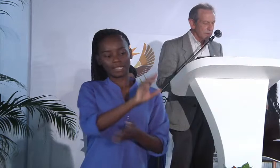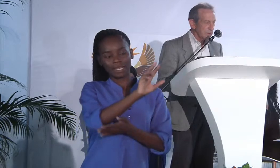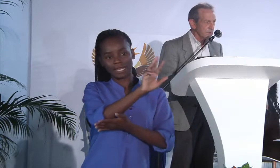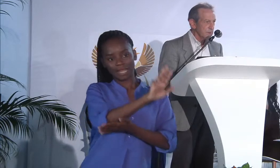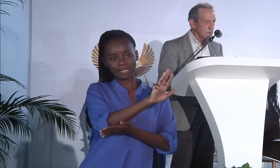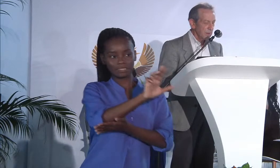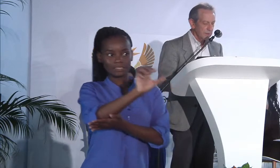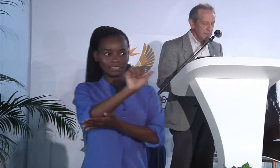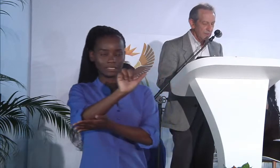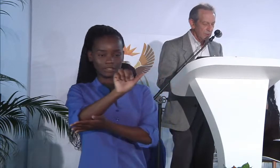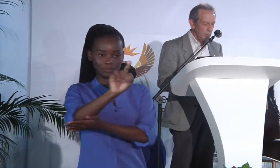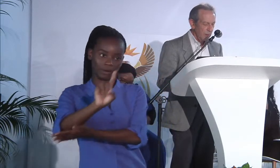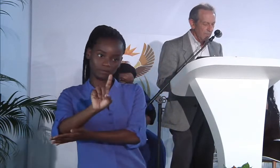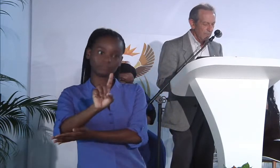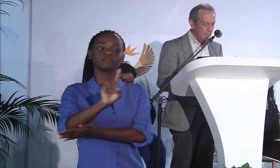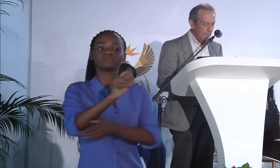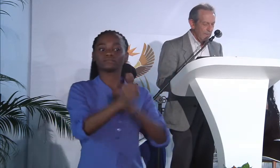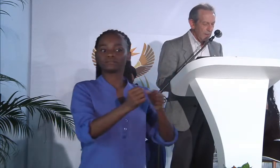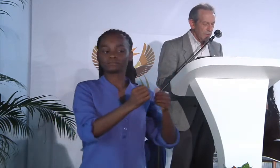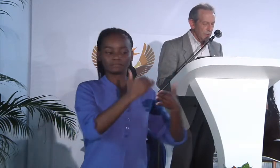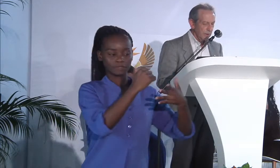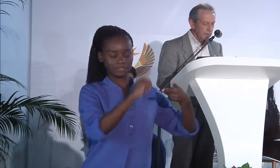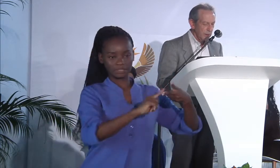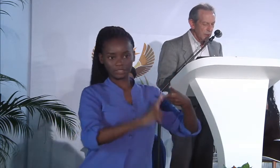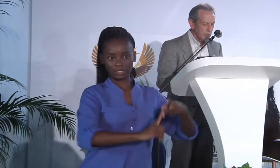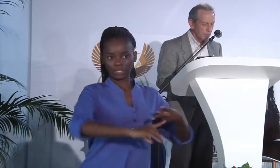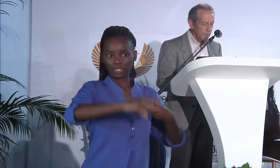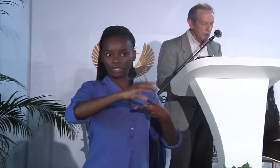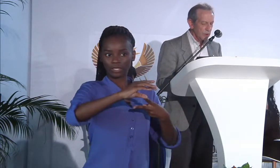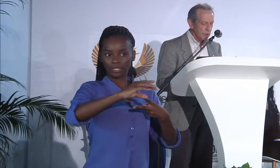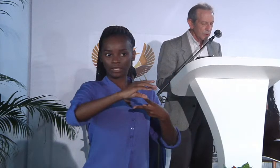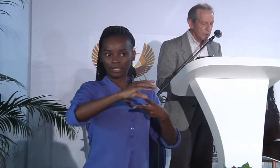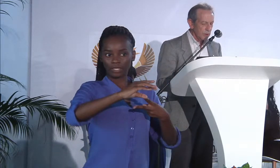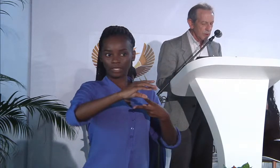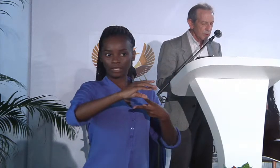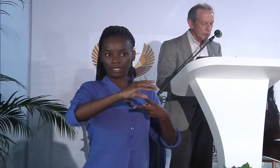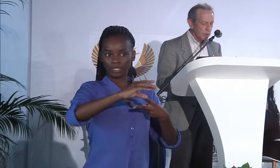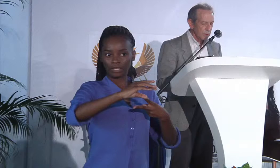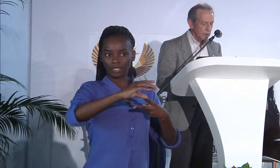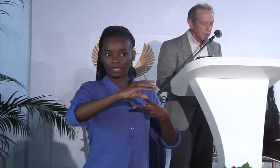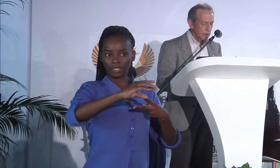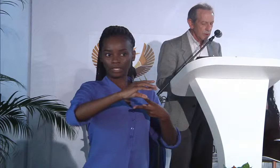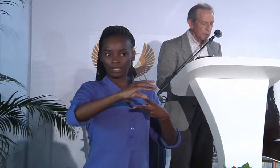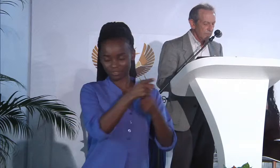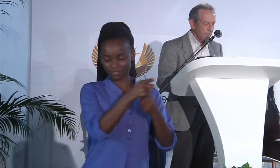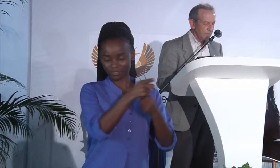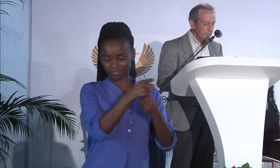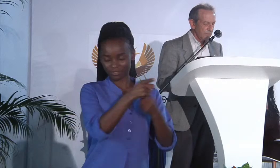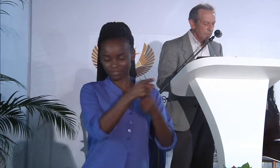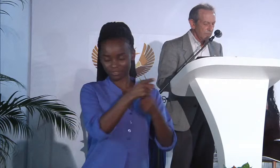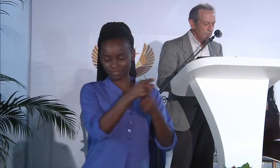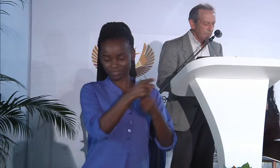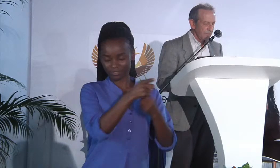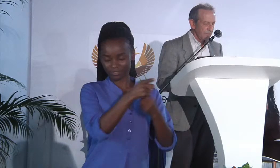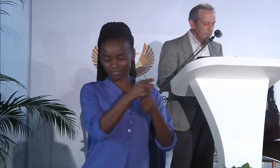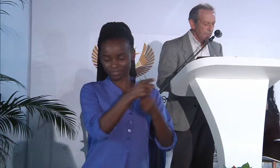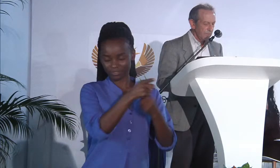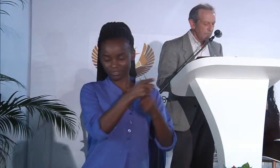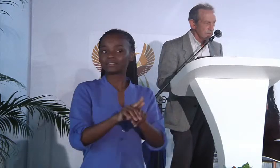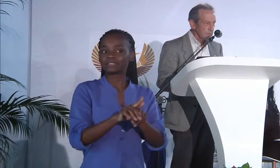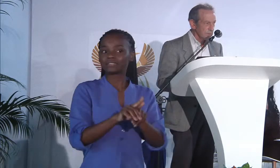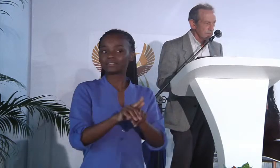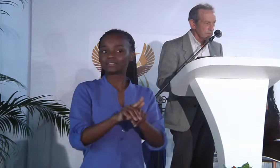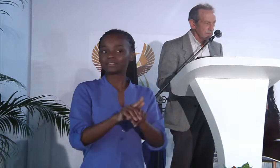Psychotropic Substances, 1971, and the United Nations Convention Against Illicit Drug in Trafficking and Psychotropic